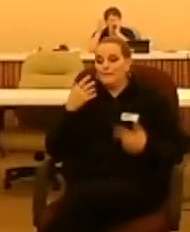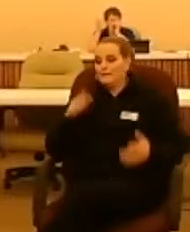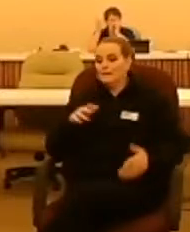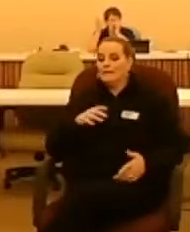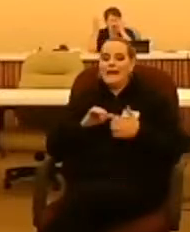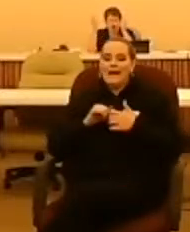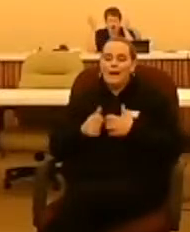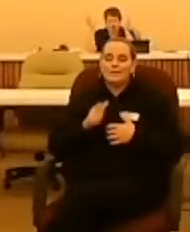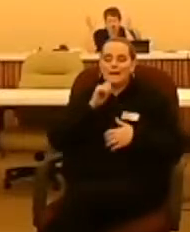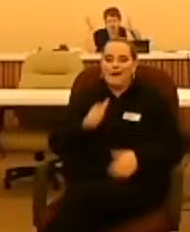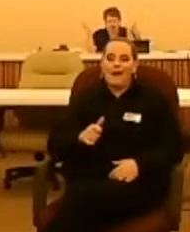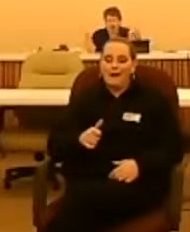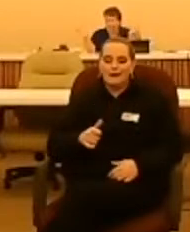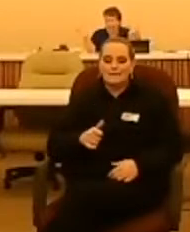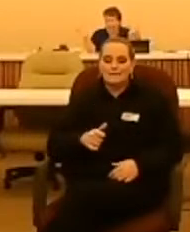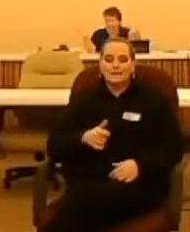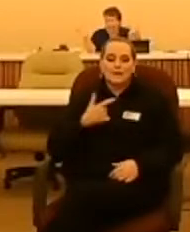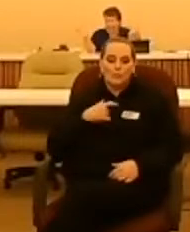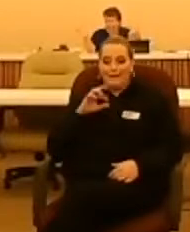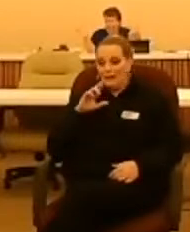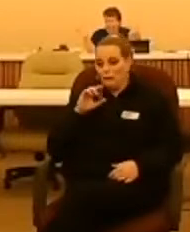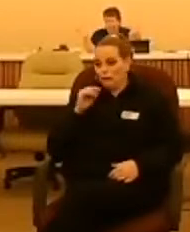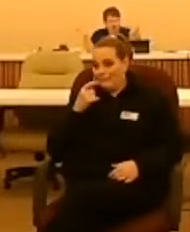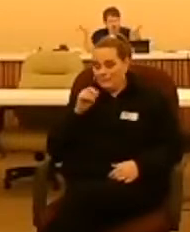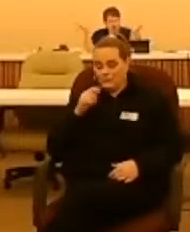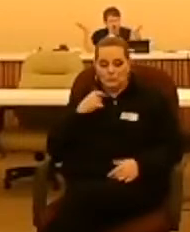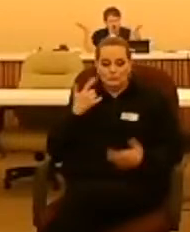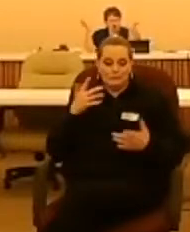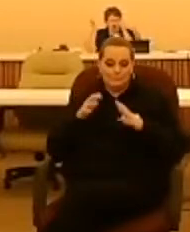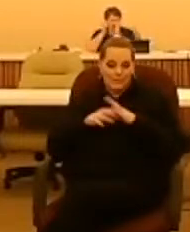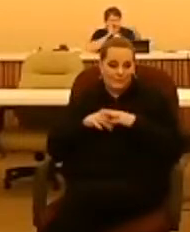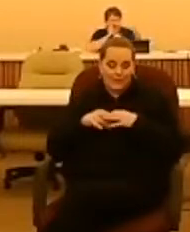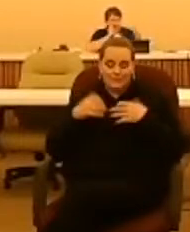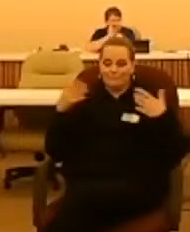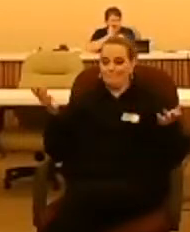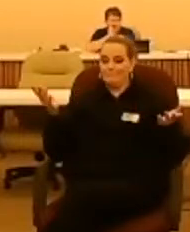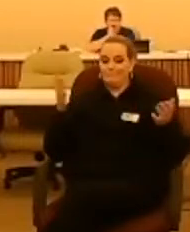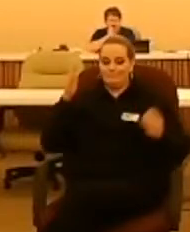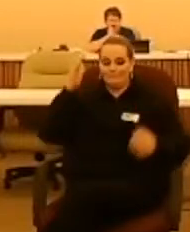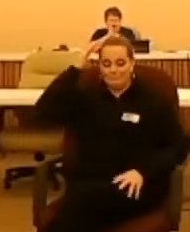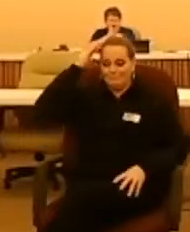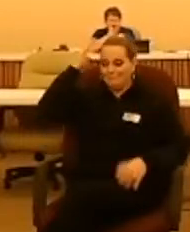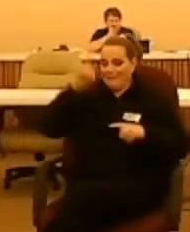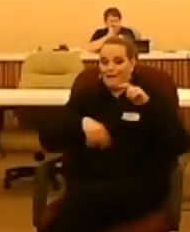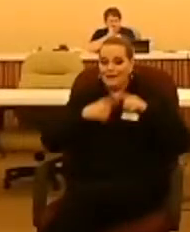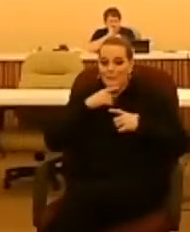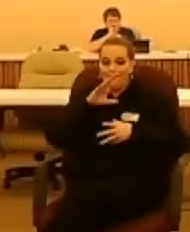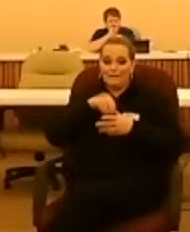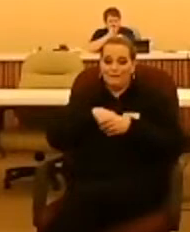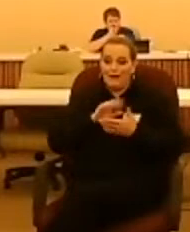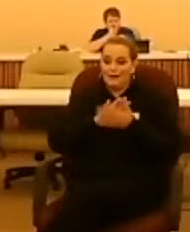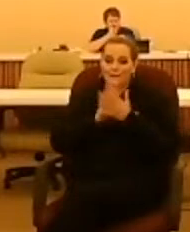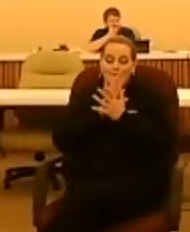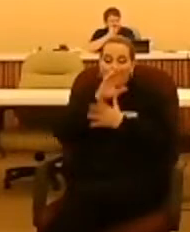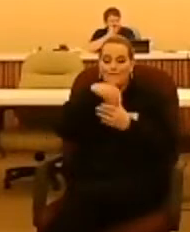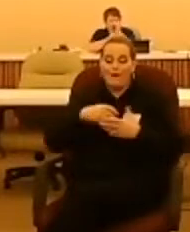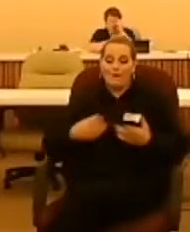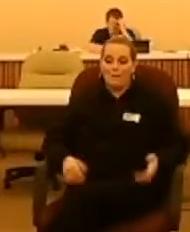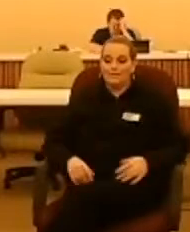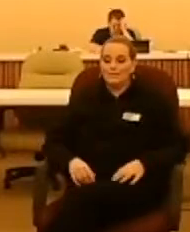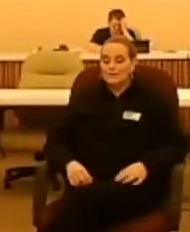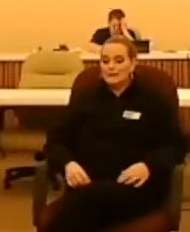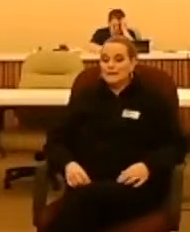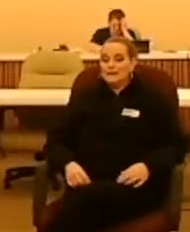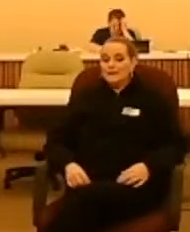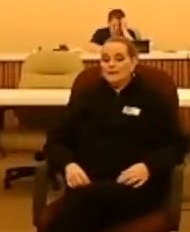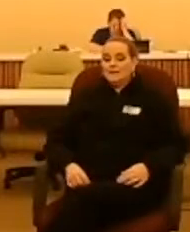I not? I mean, when that realtor made that statement, there's no way I could be involved in that. So,